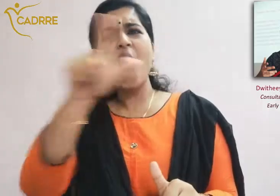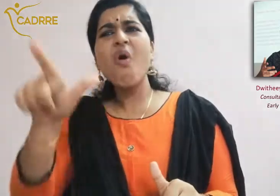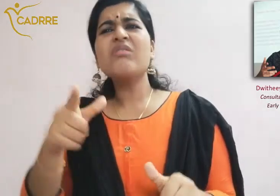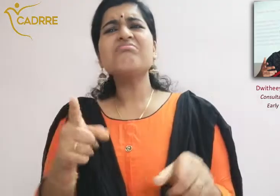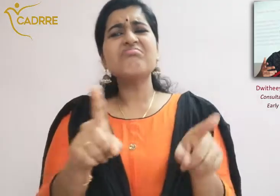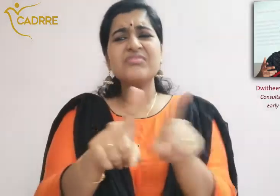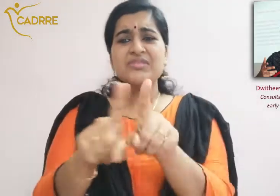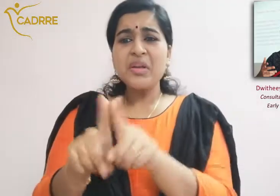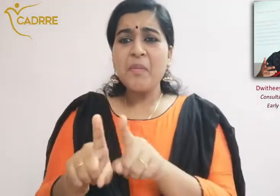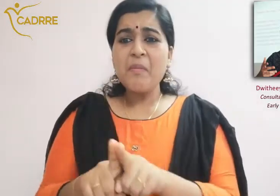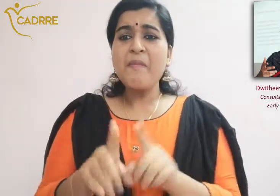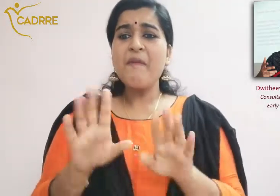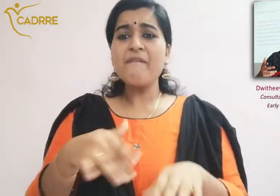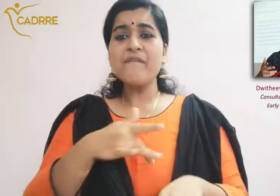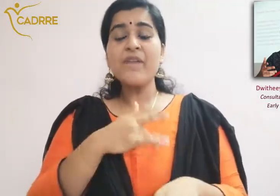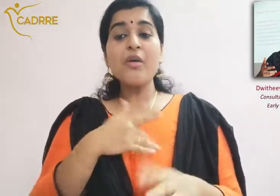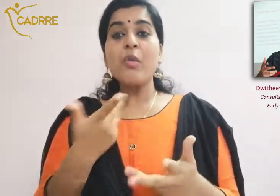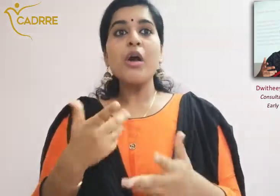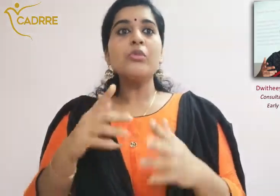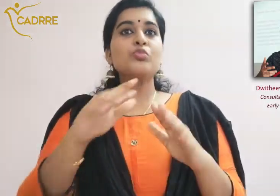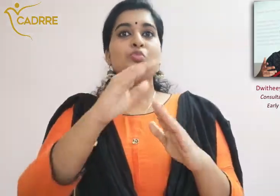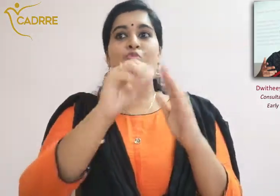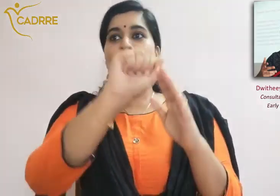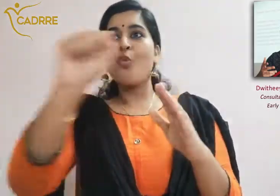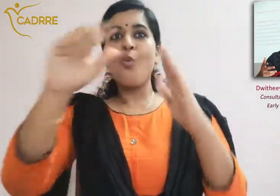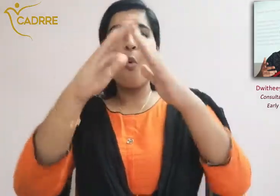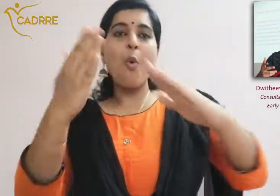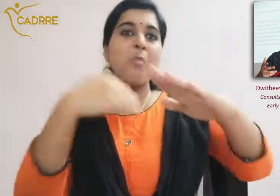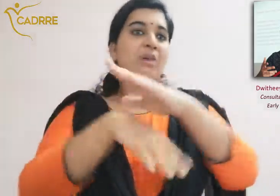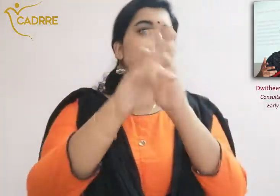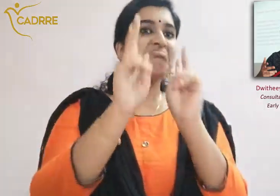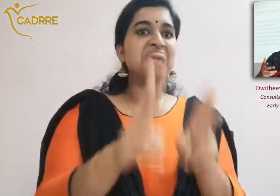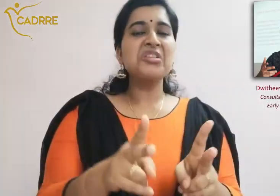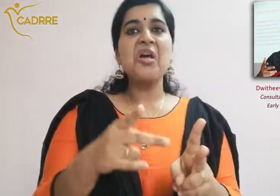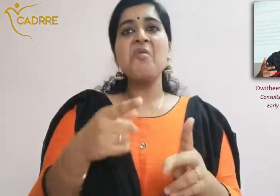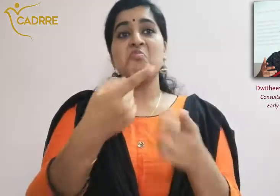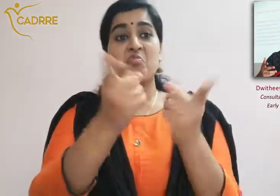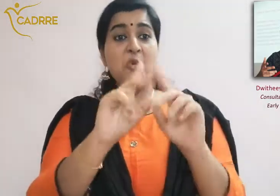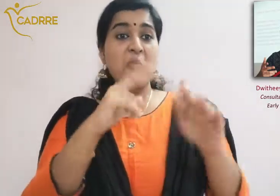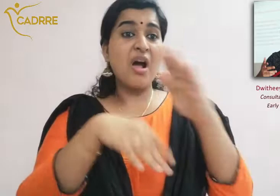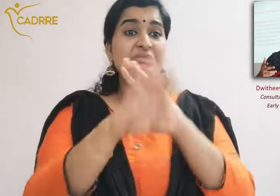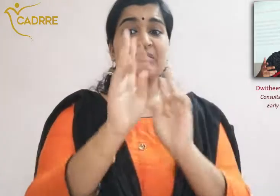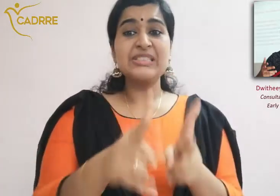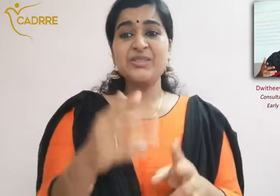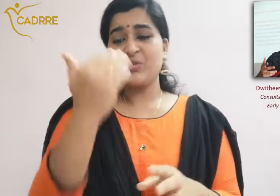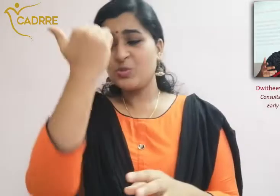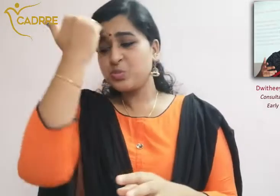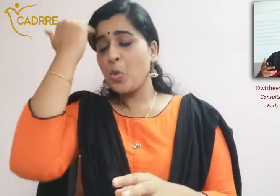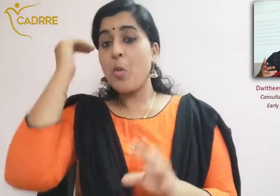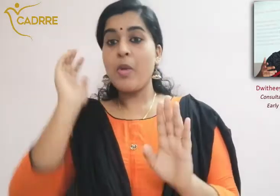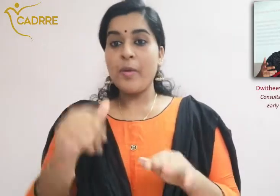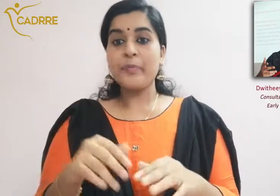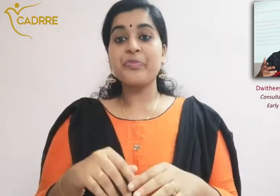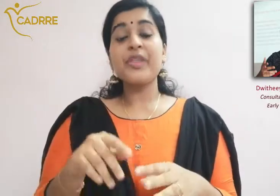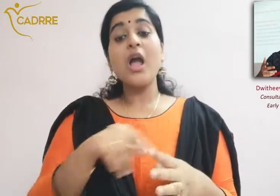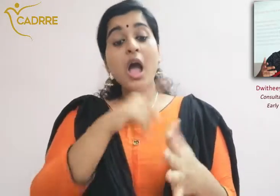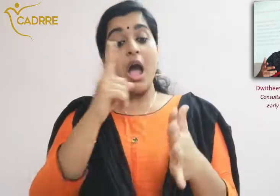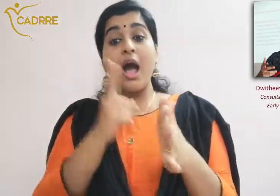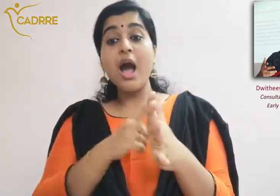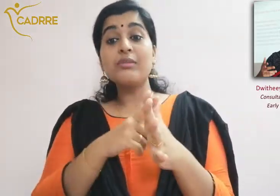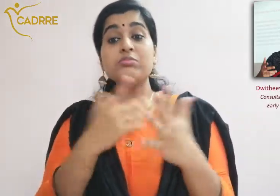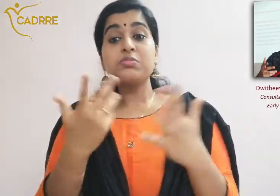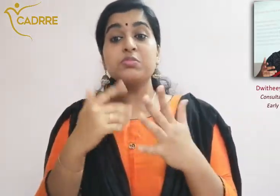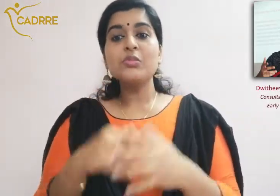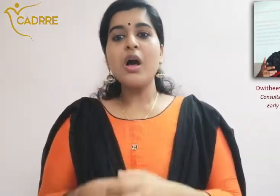these as we are all locked up in our own small physical worlds. One of the main reasons for disturbed